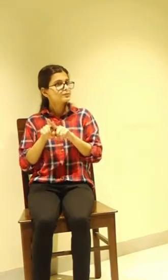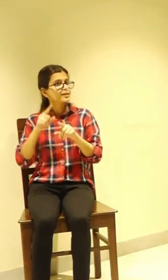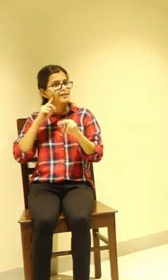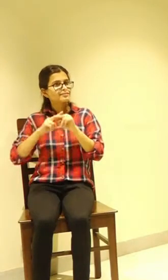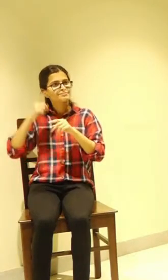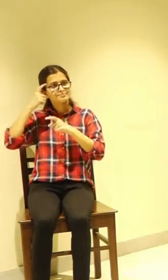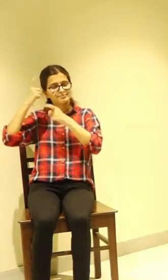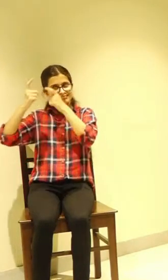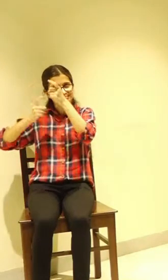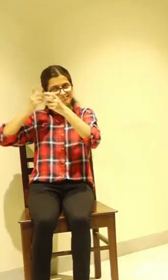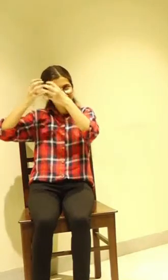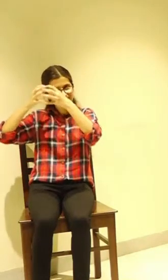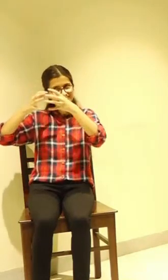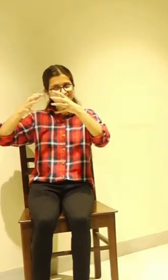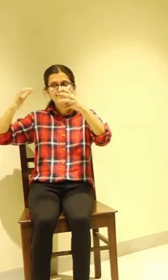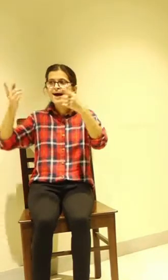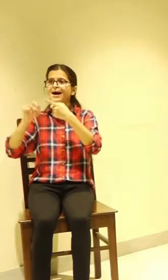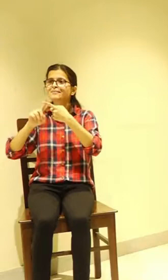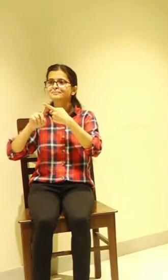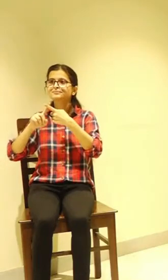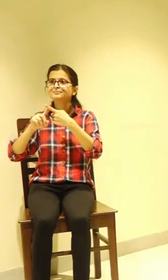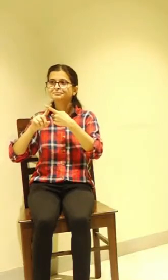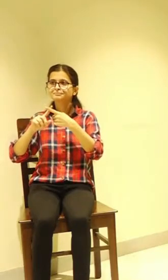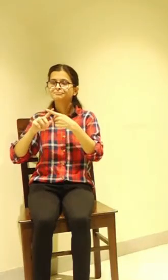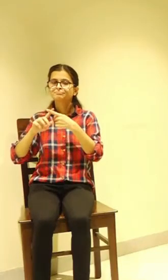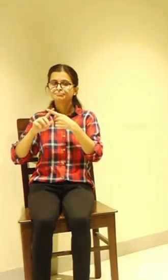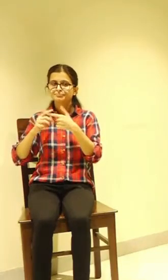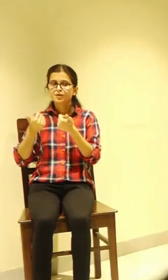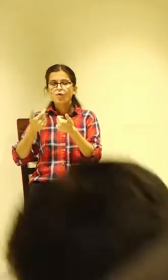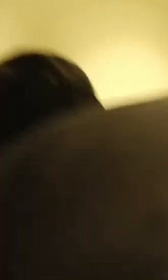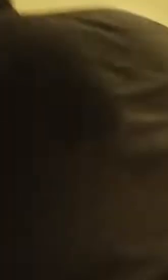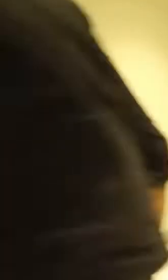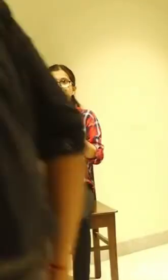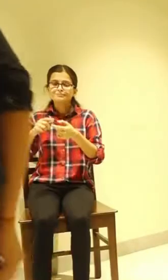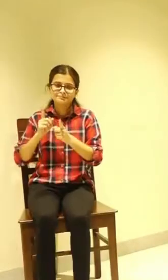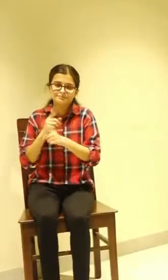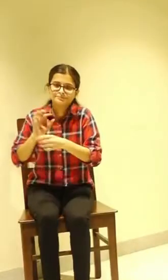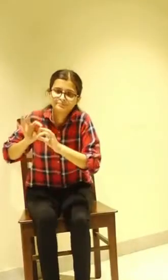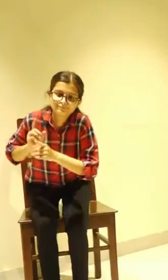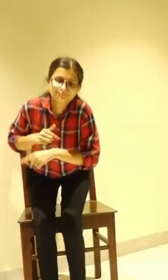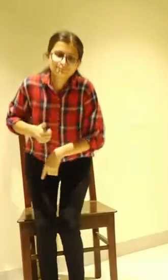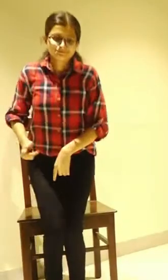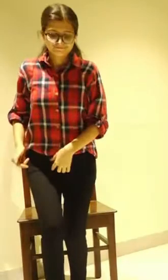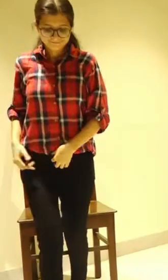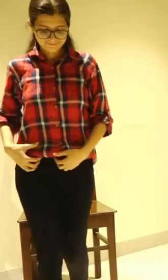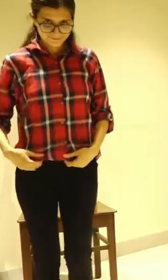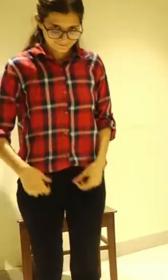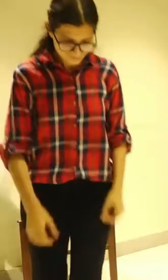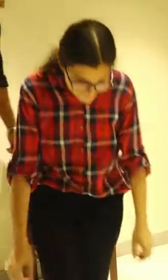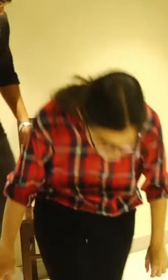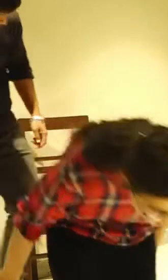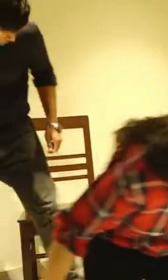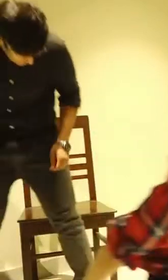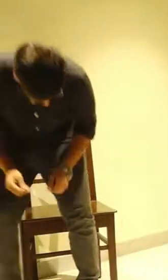the provisions? Were they being too mechanical at the time? Or was that only the experience that made it apparent to them? Again, the problem